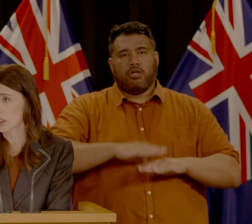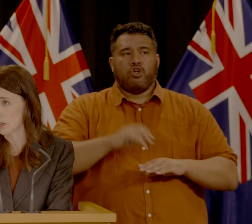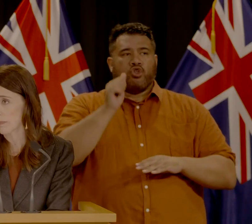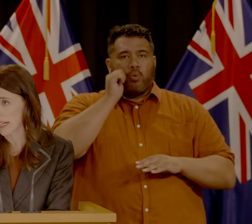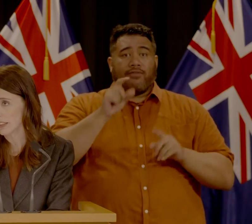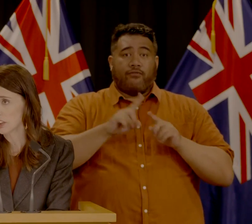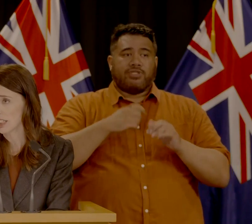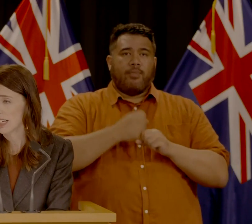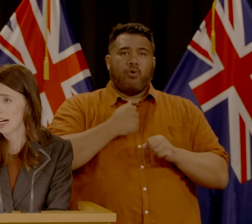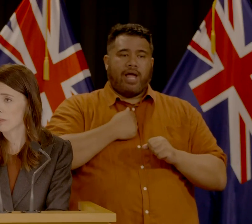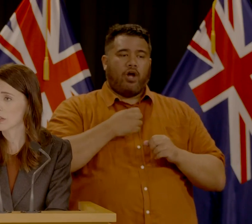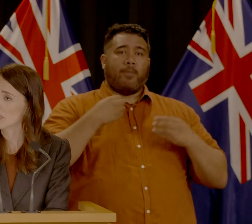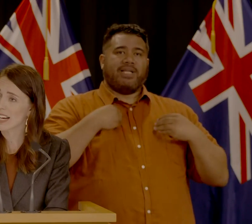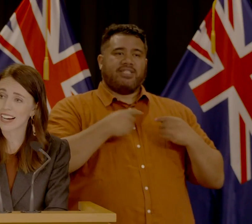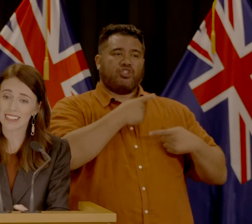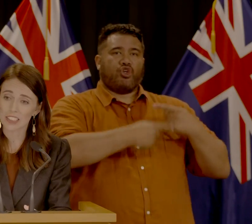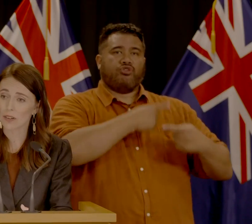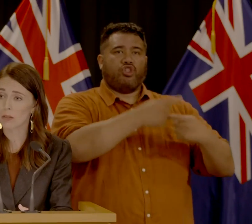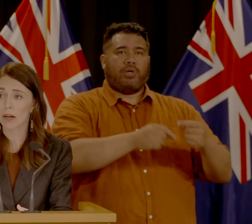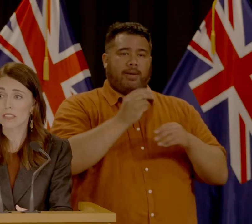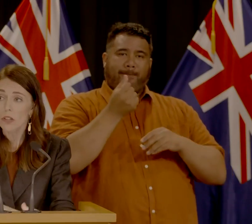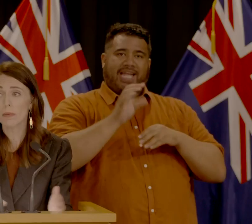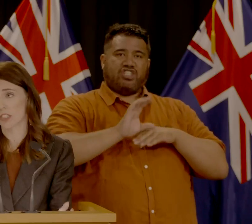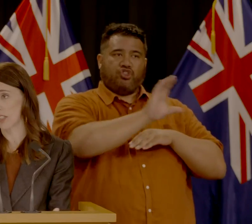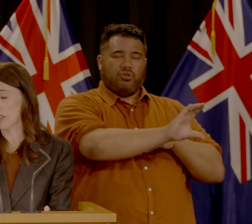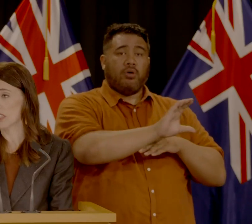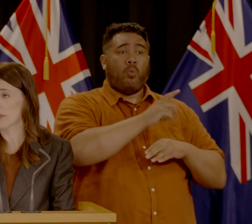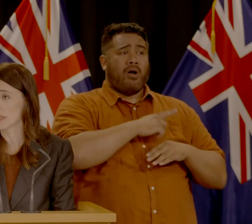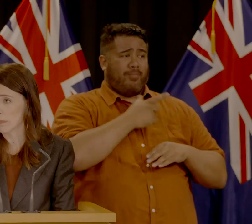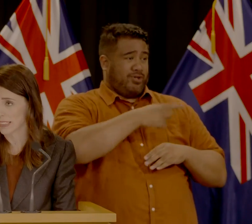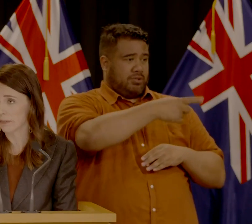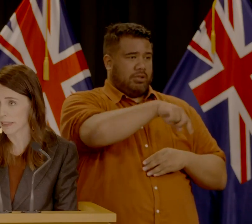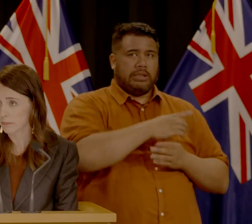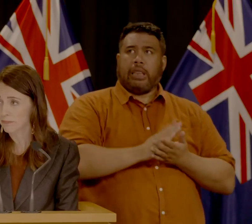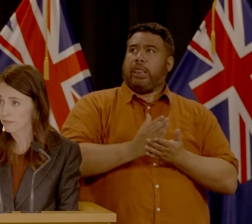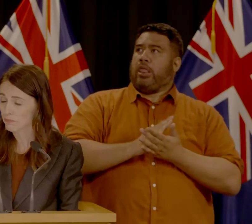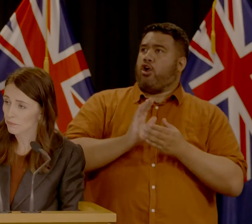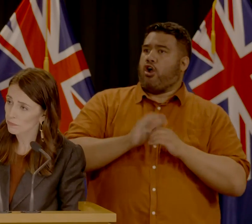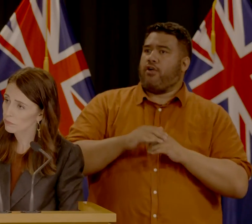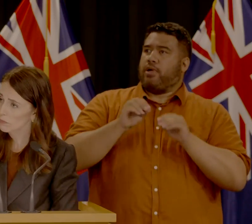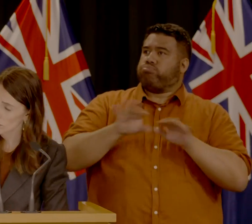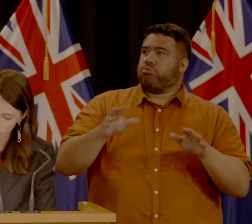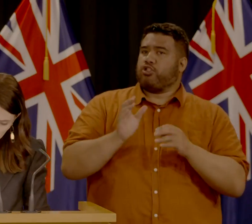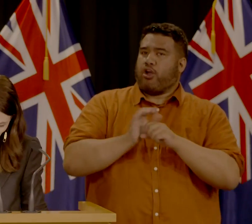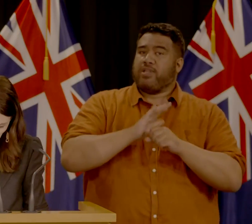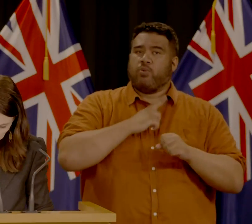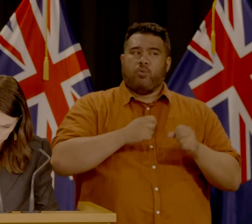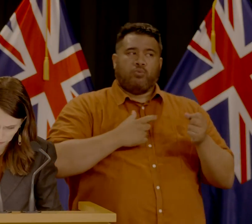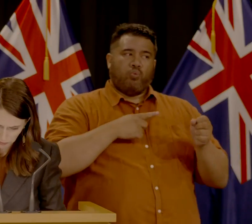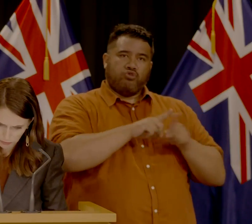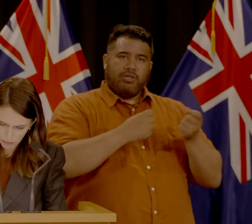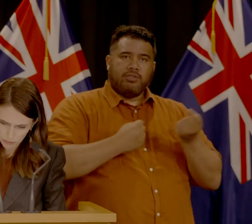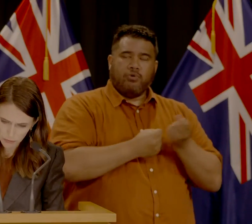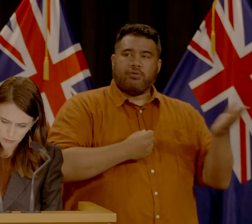business continuity package, because they are surrounded by so much uncertainty with the pandemic. What's your view on the Back Your